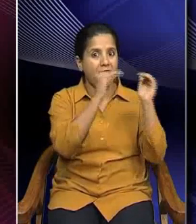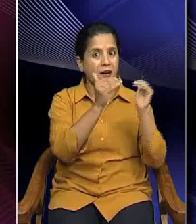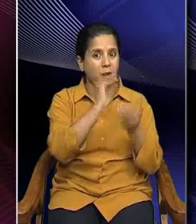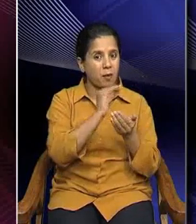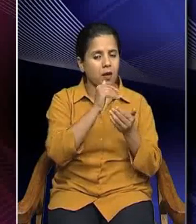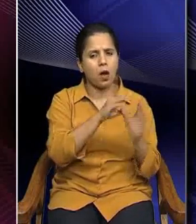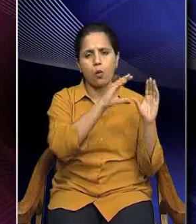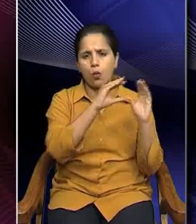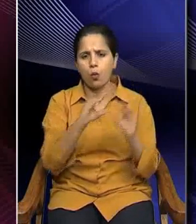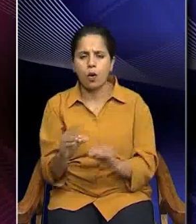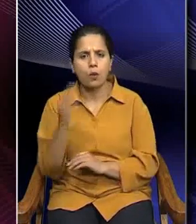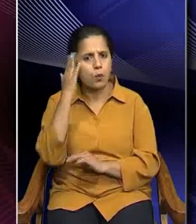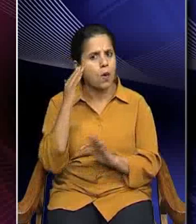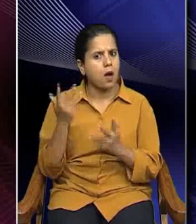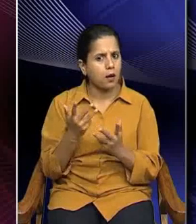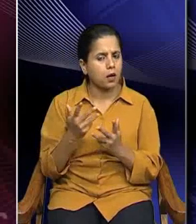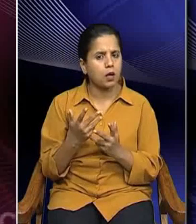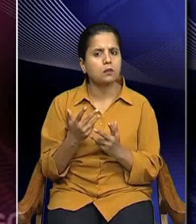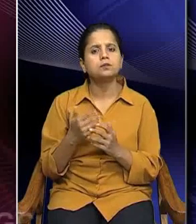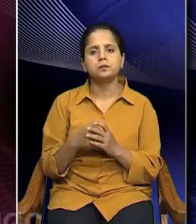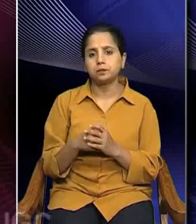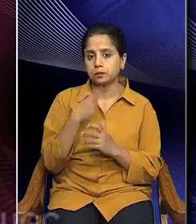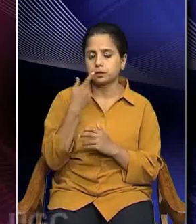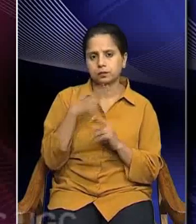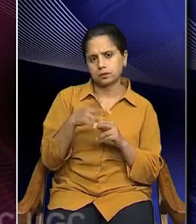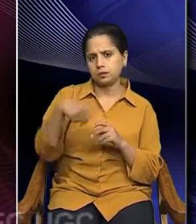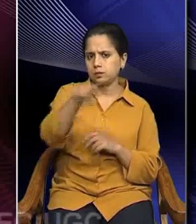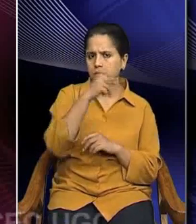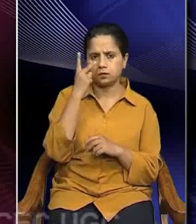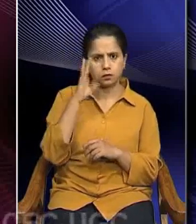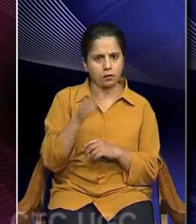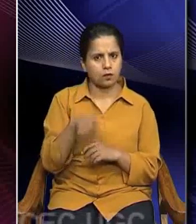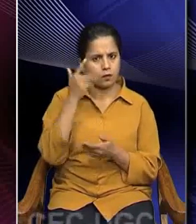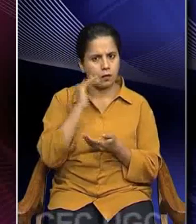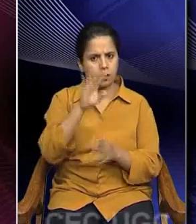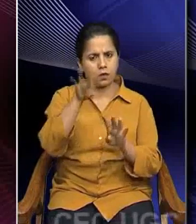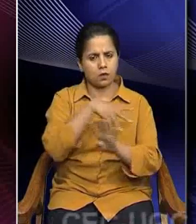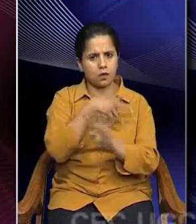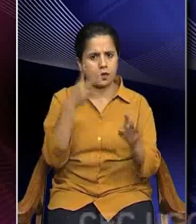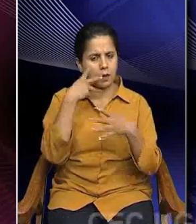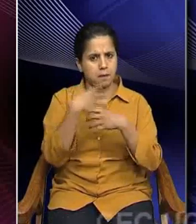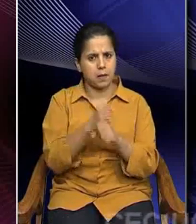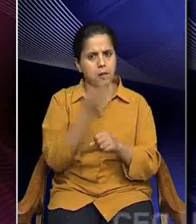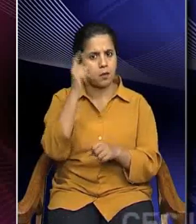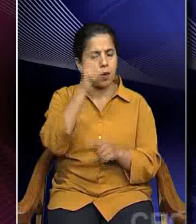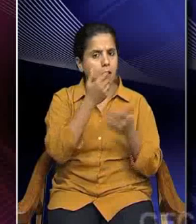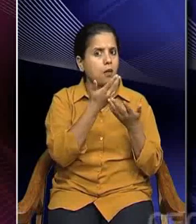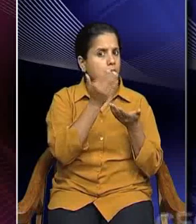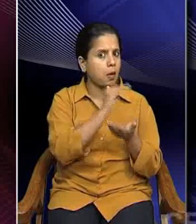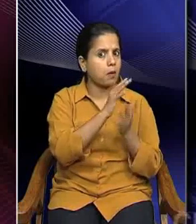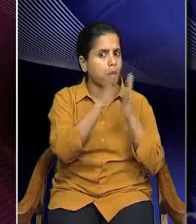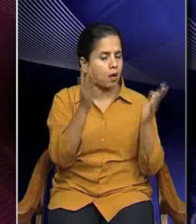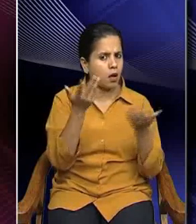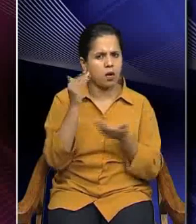lower levels. So if you look at fertility from a demographic perspective, basically fertility